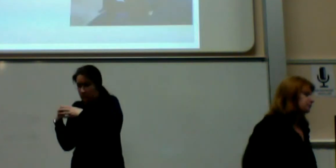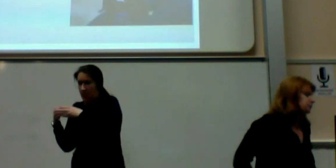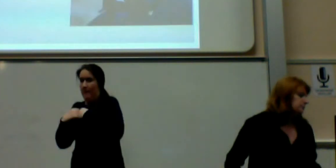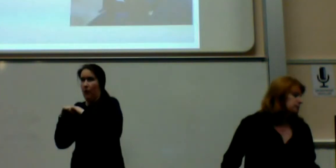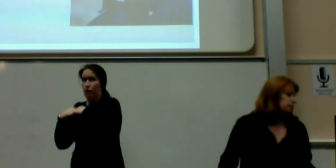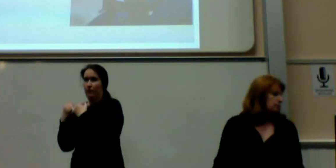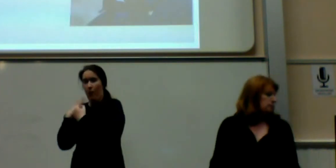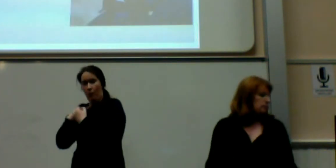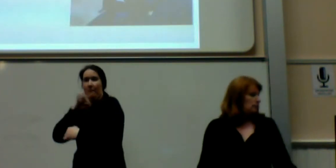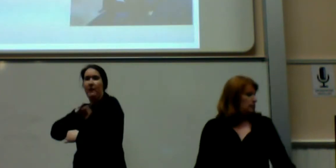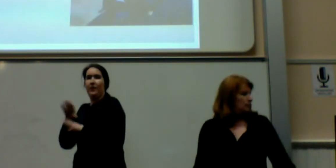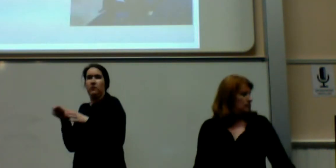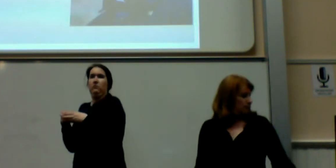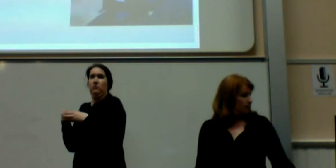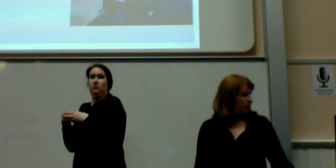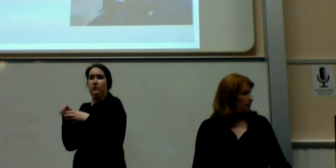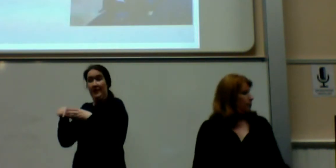external.